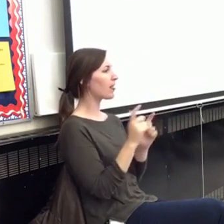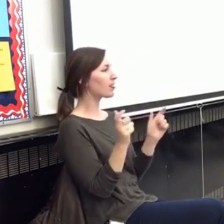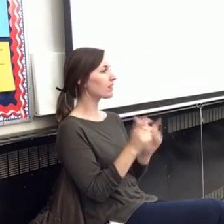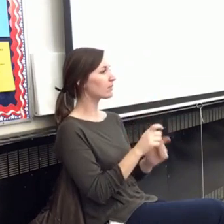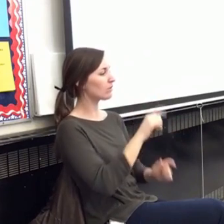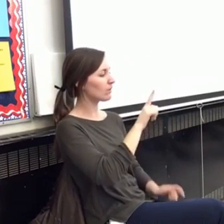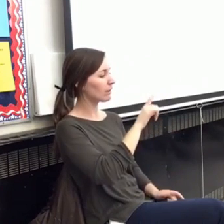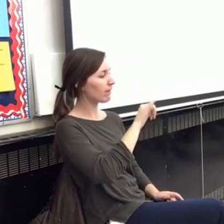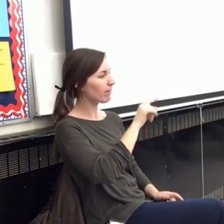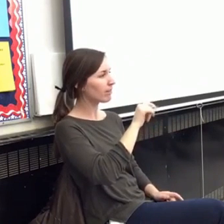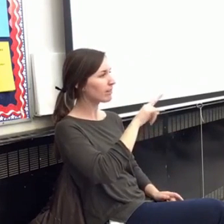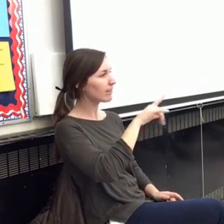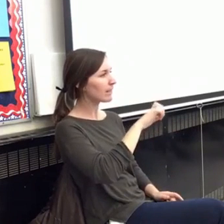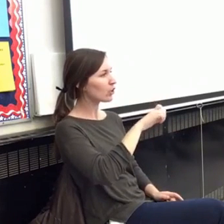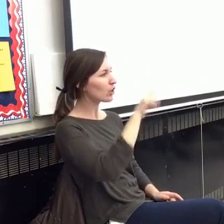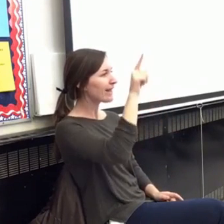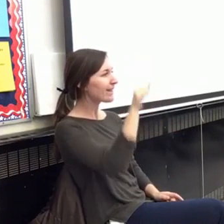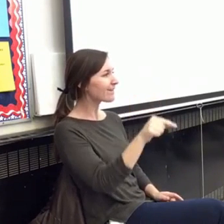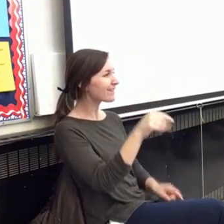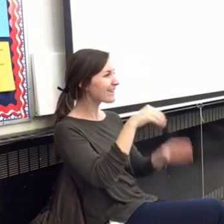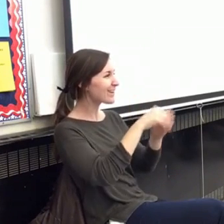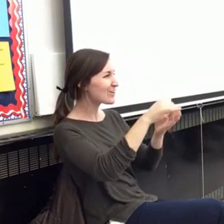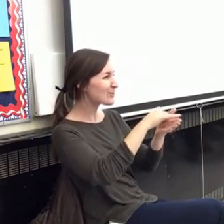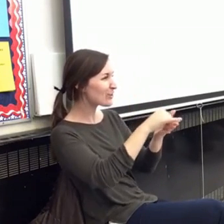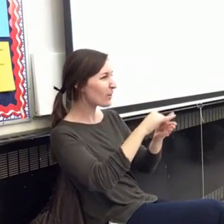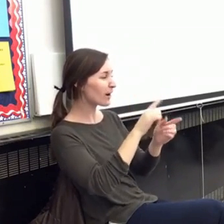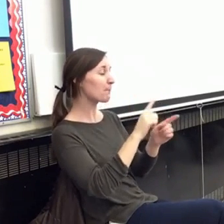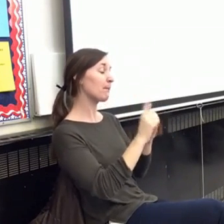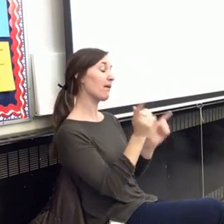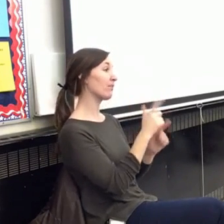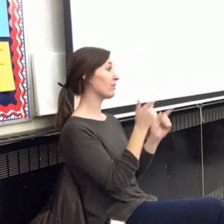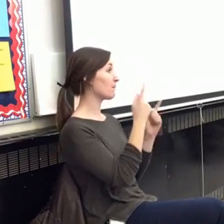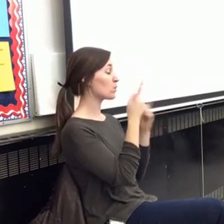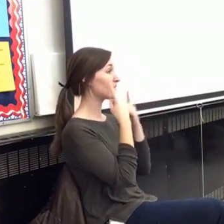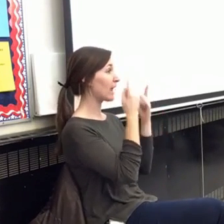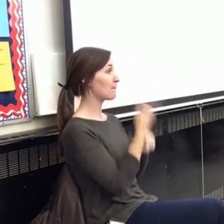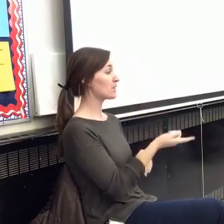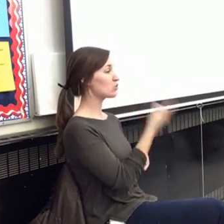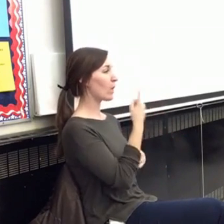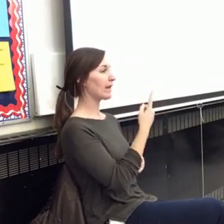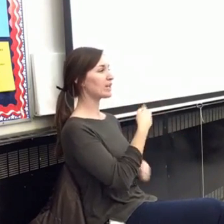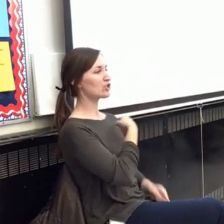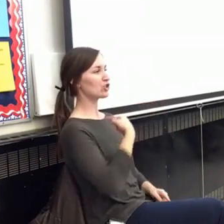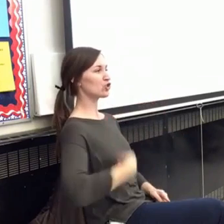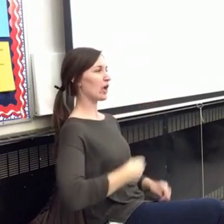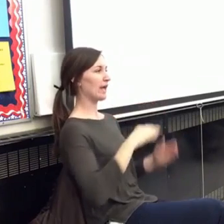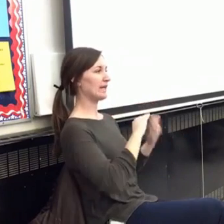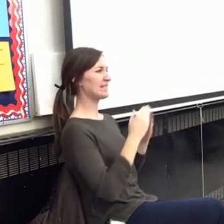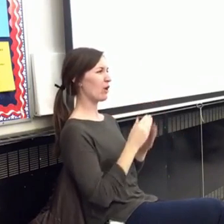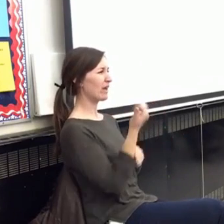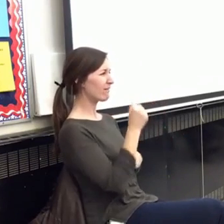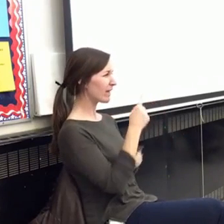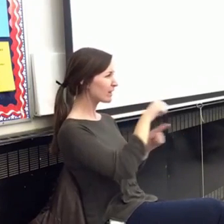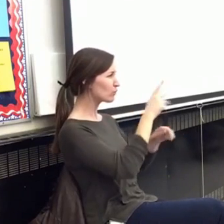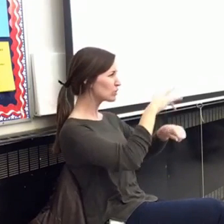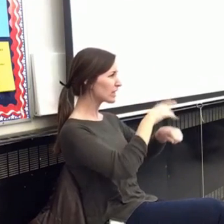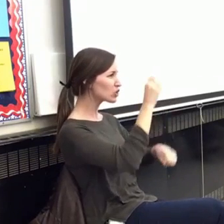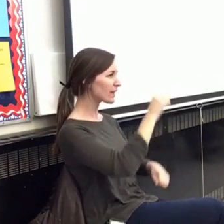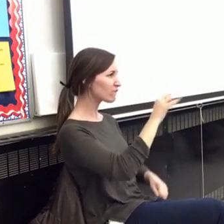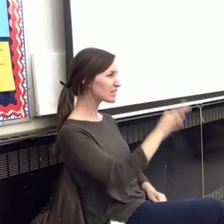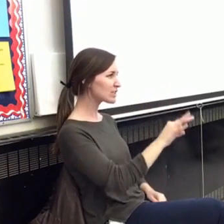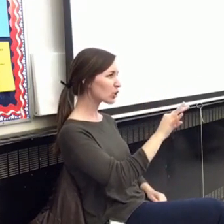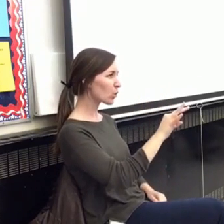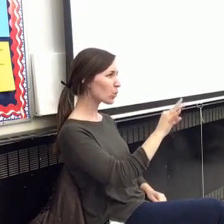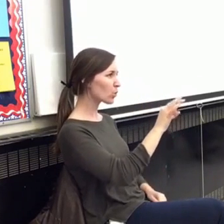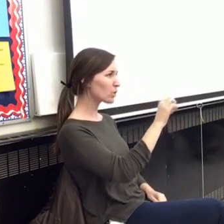Okay? It's going to be Chinatown. Has anybody ever been to San Francisco? Raise your hand if you've been to San Francisco.